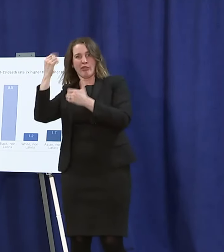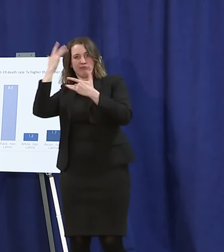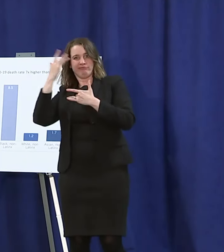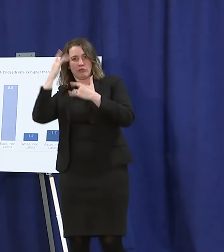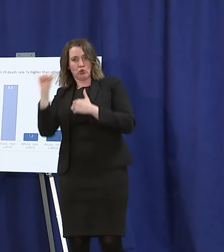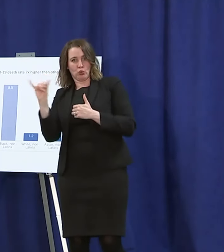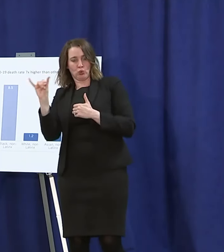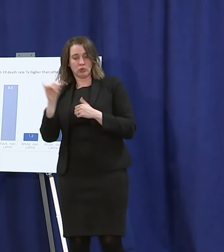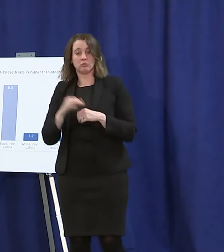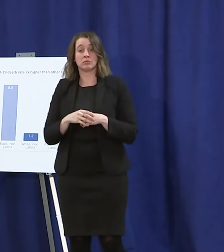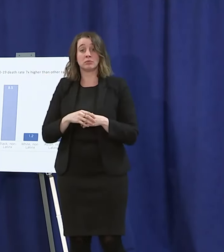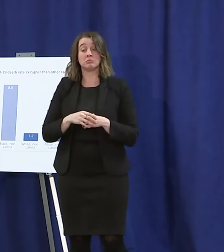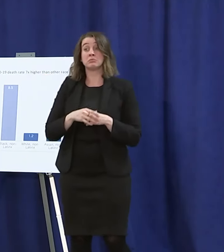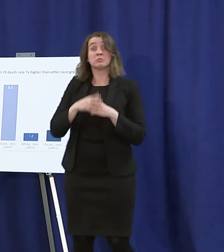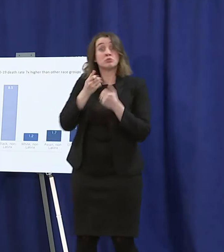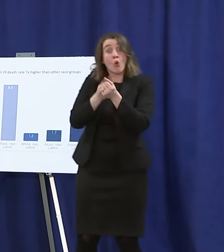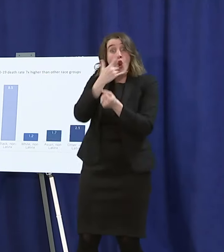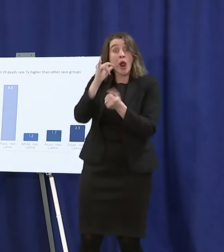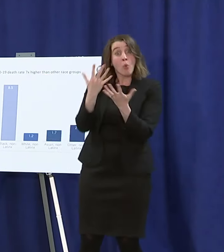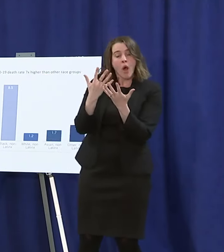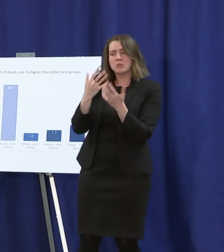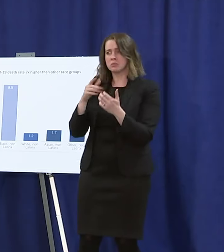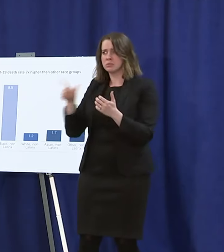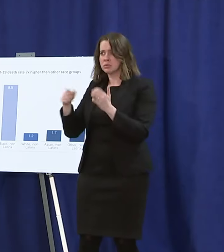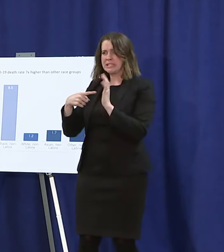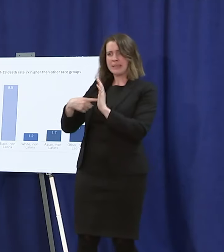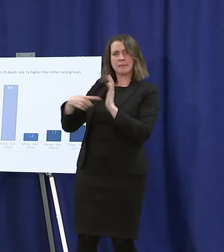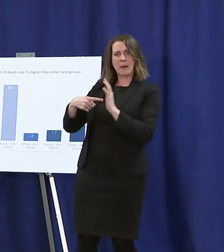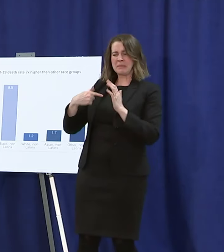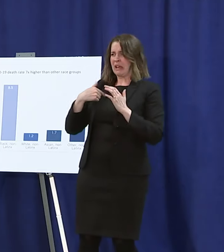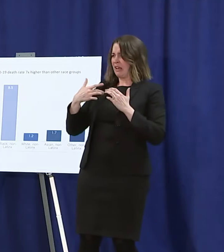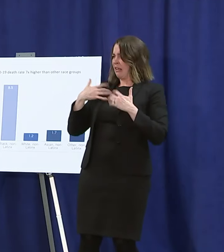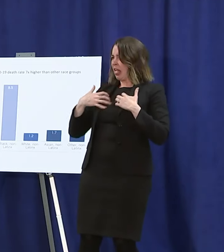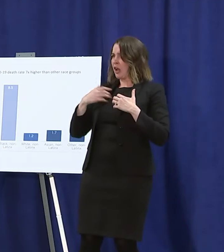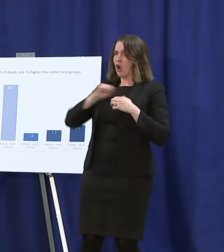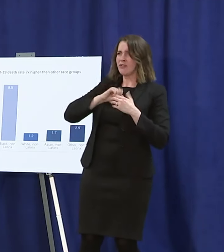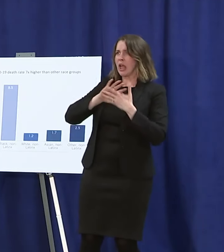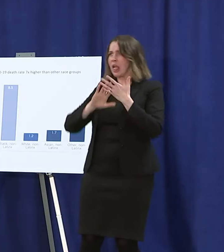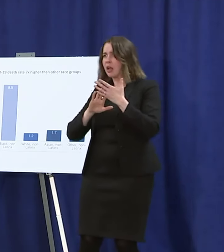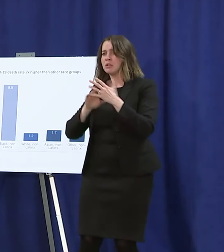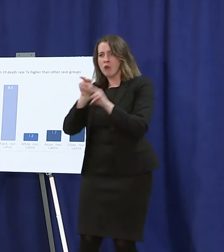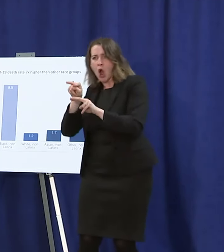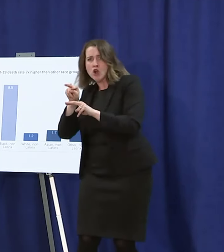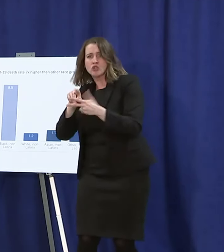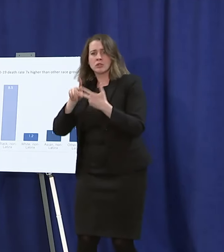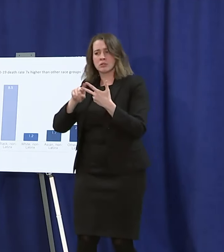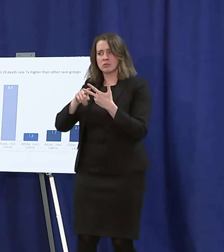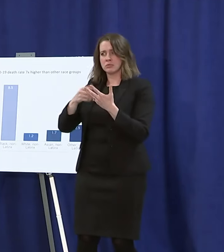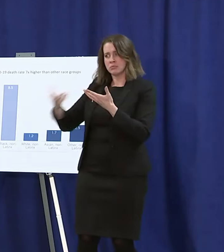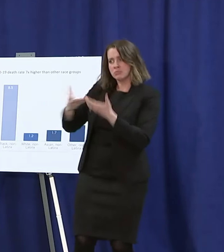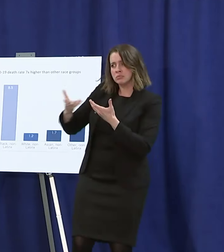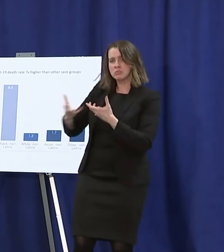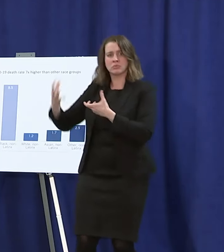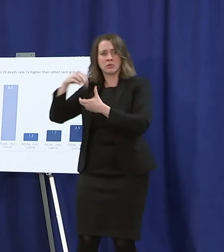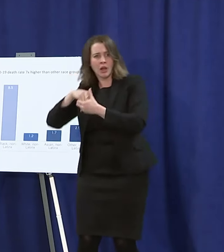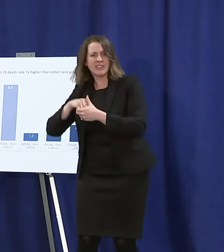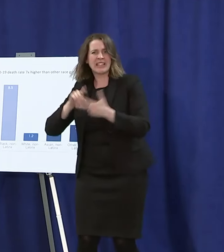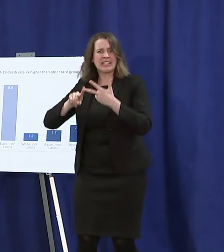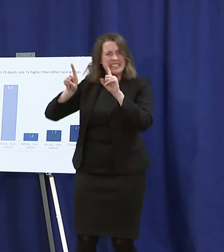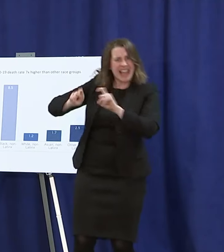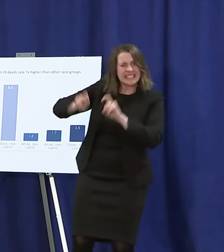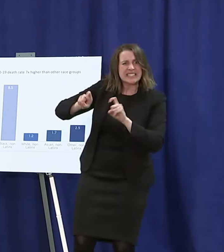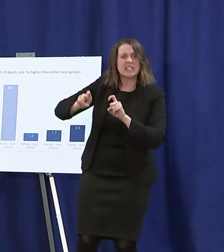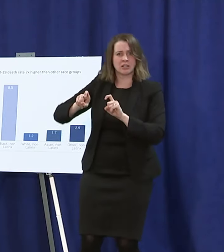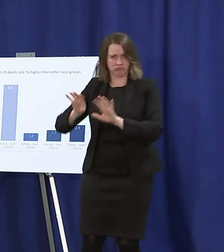will include symptom monitoring, testing, and proactive healthcare engagement. And this